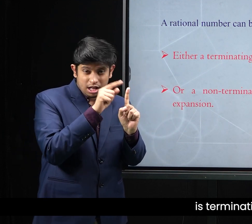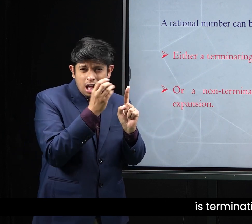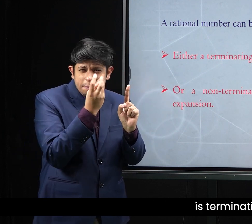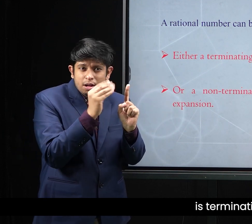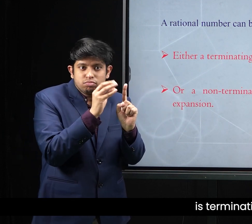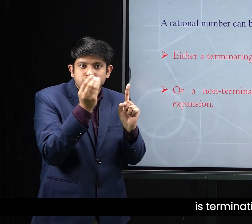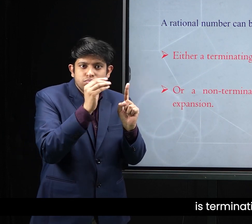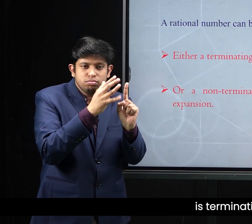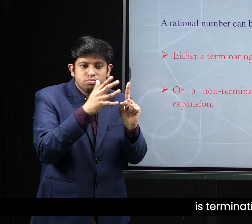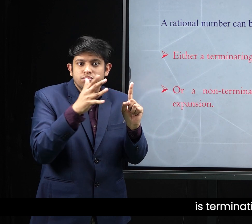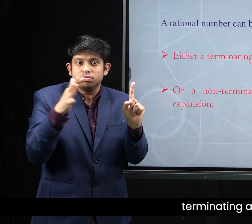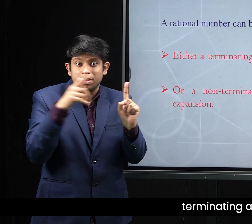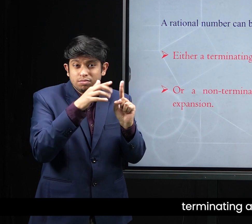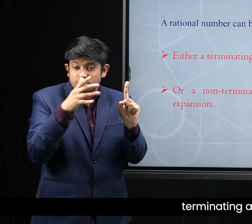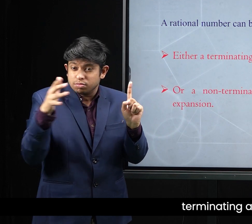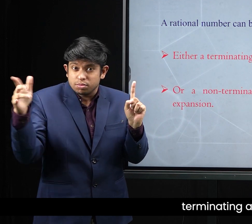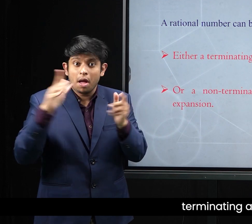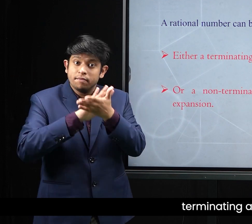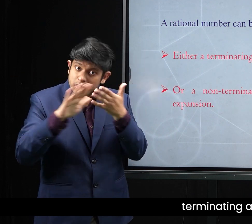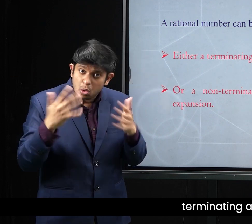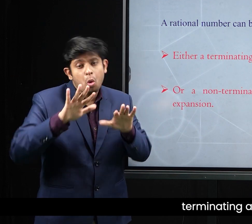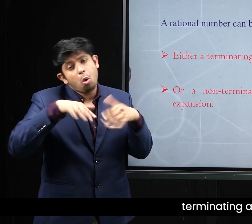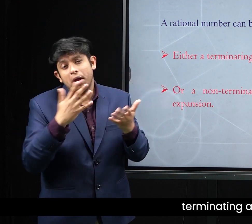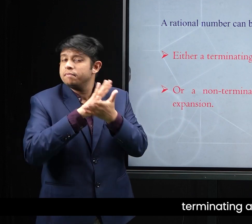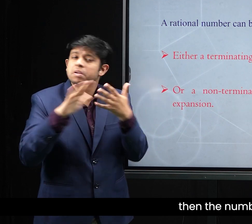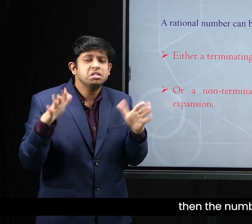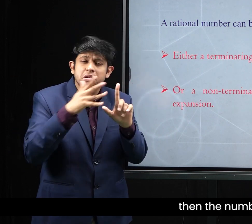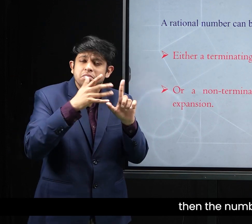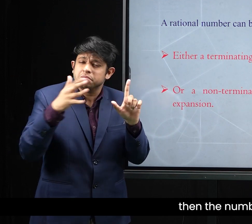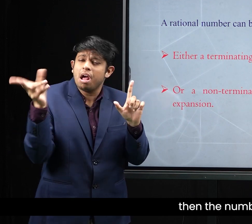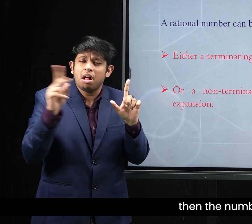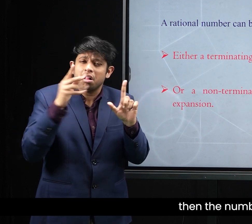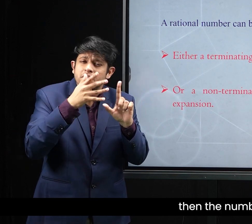is terminating or non-terminating and recurring, then the number is rational.